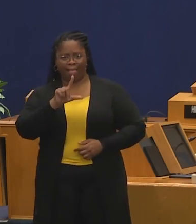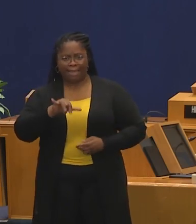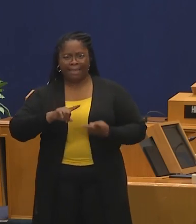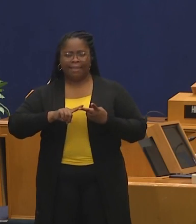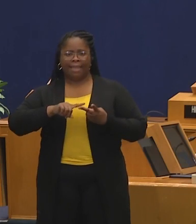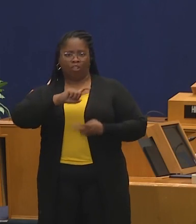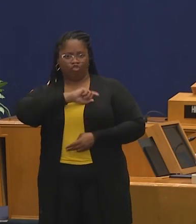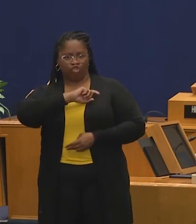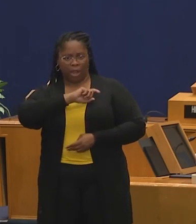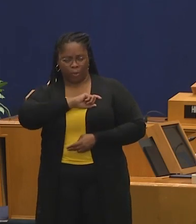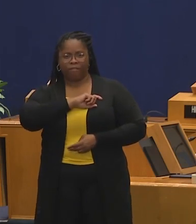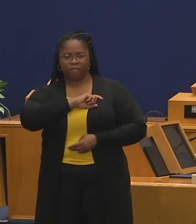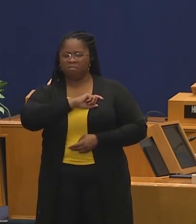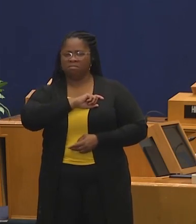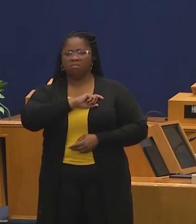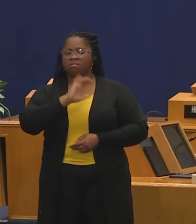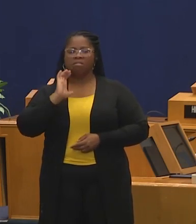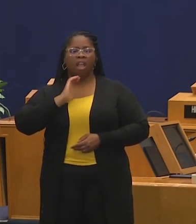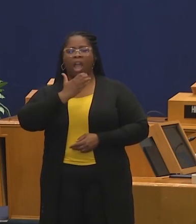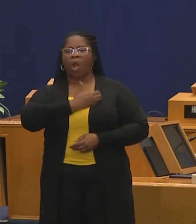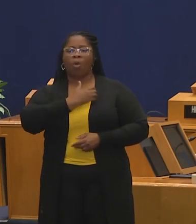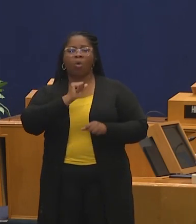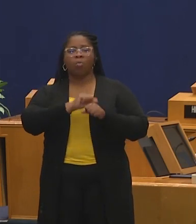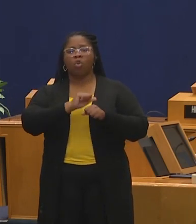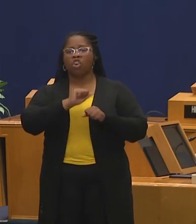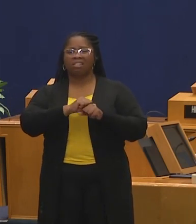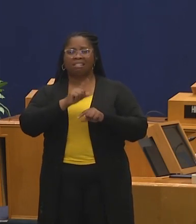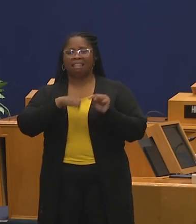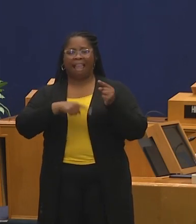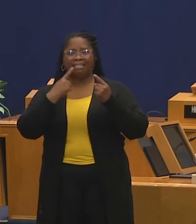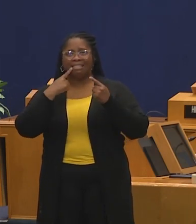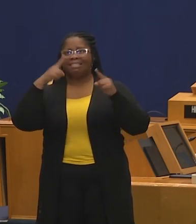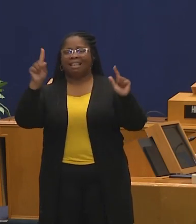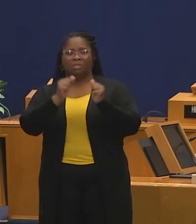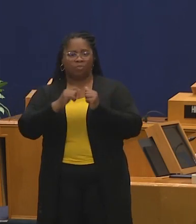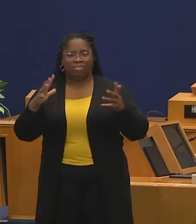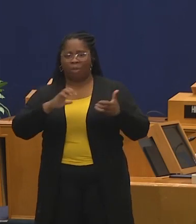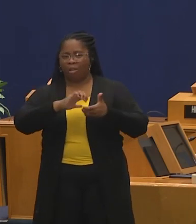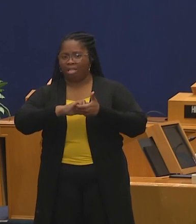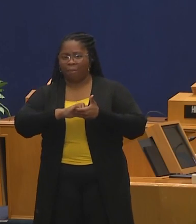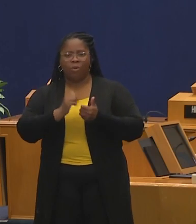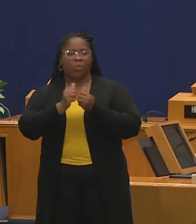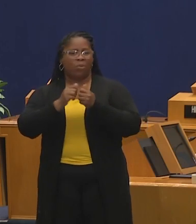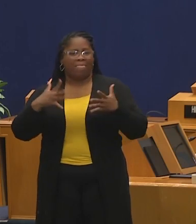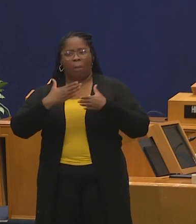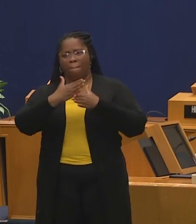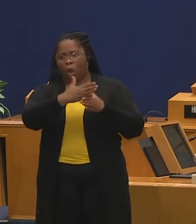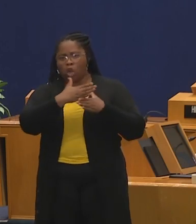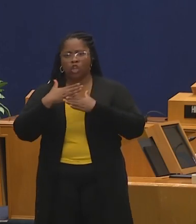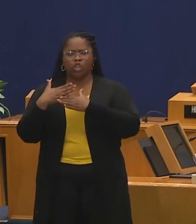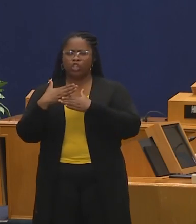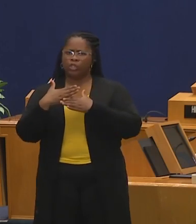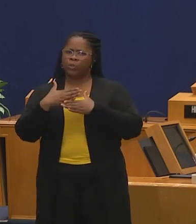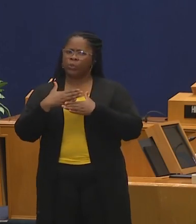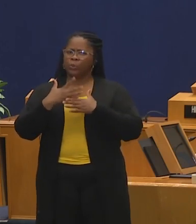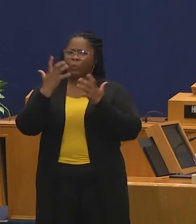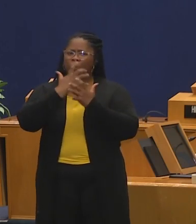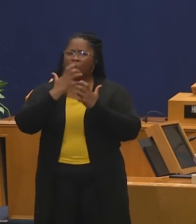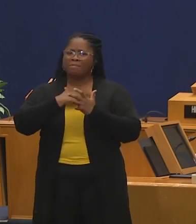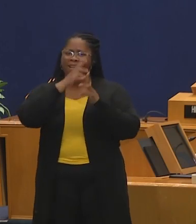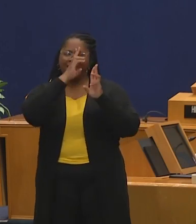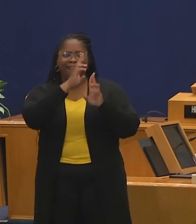sheriff. Our work doesn't happen unless we're able to collaborate and work in partnership, and it's just been an honor to be able to